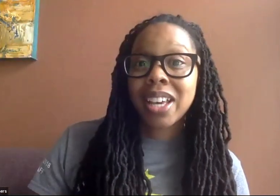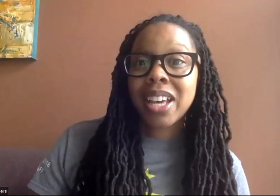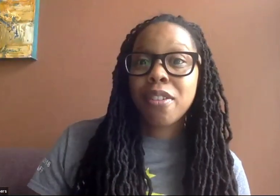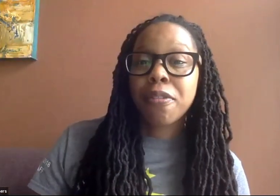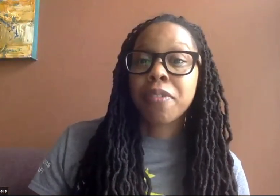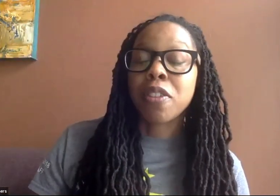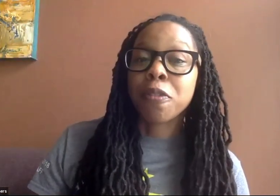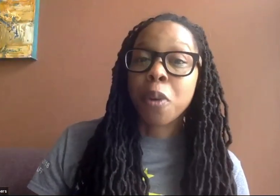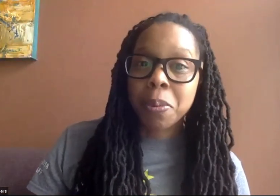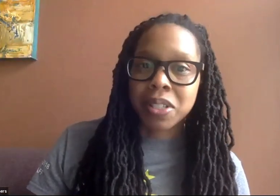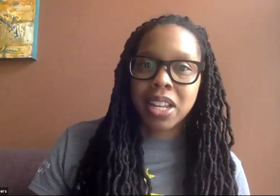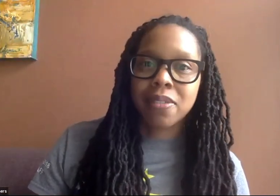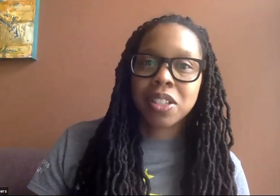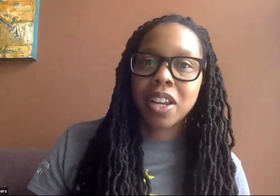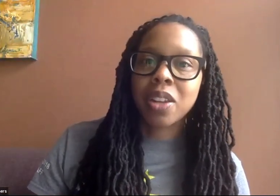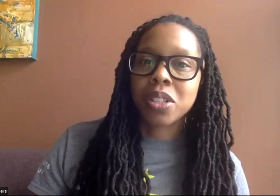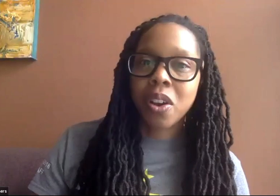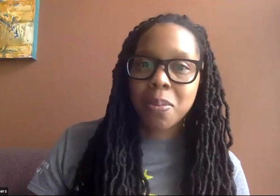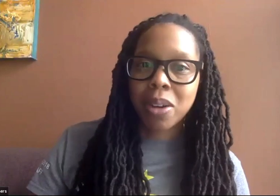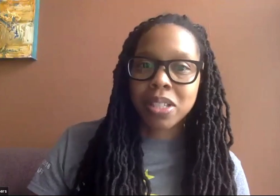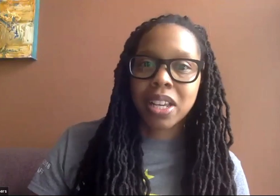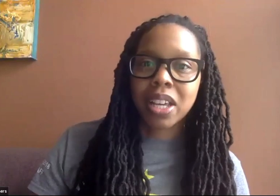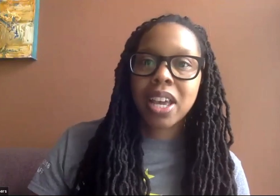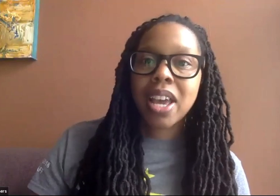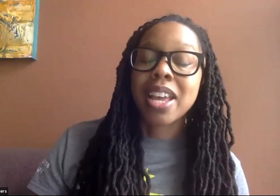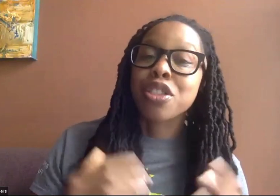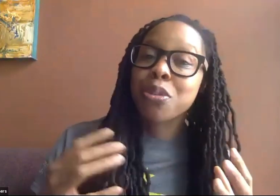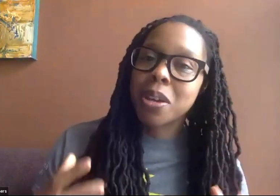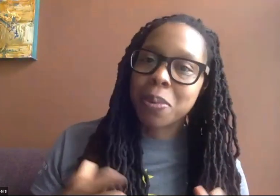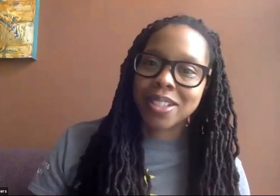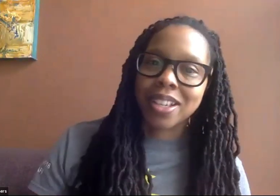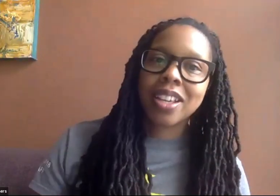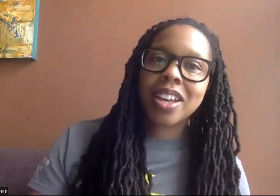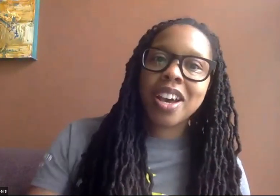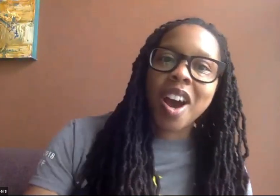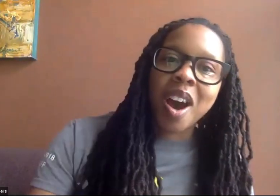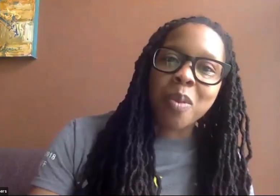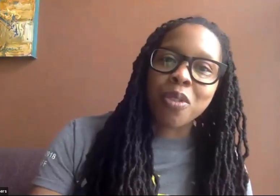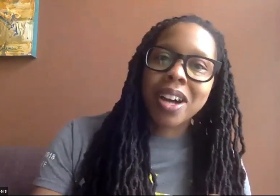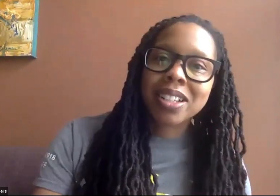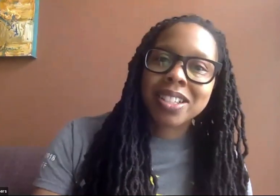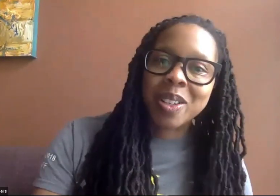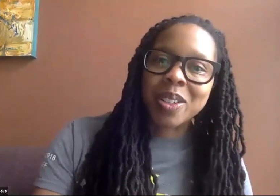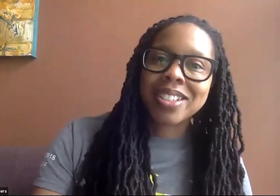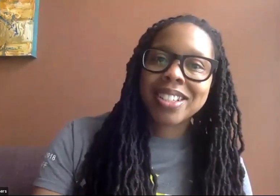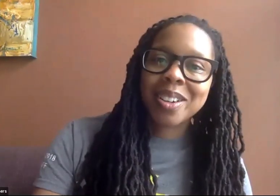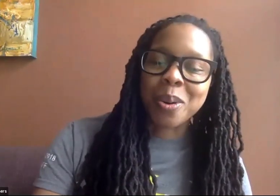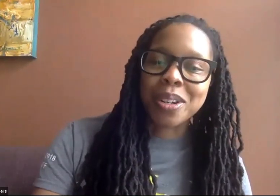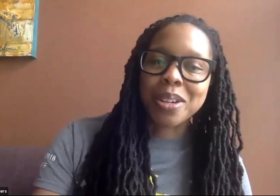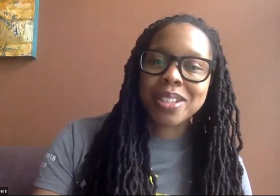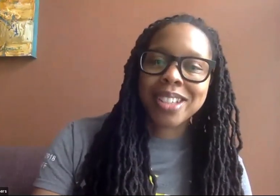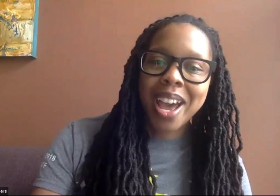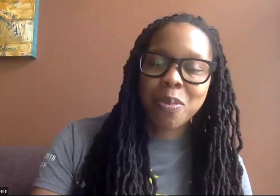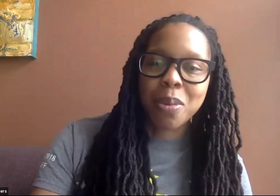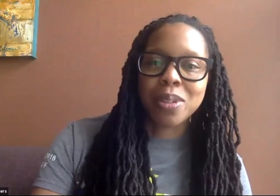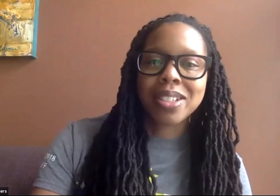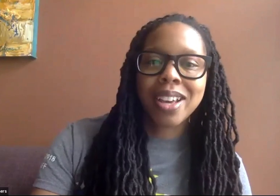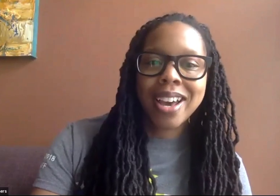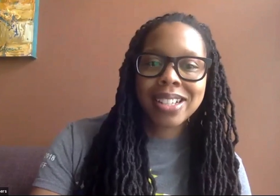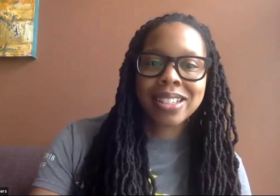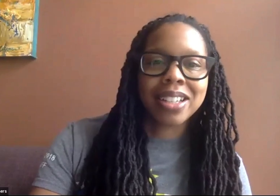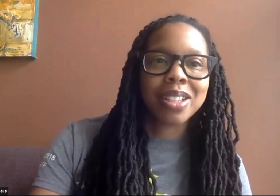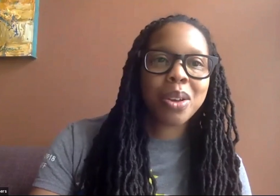SNCC. 54% have studied or taught about SNCC, and 3% were volunteers or staff